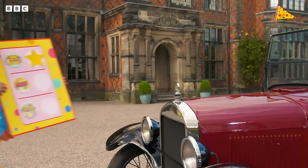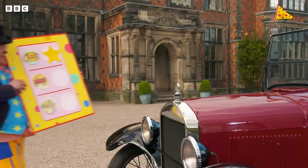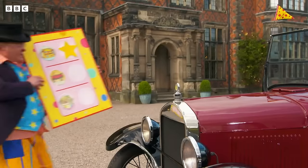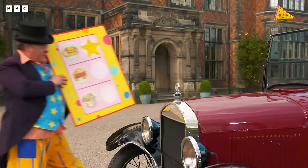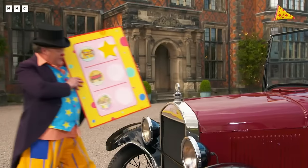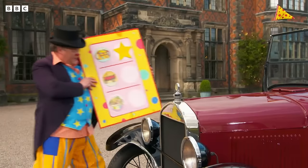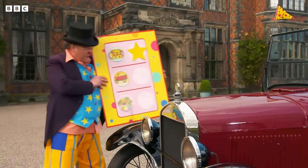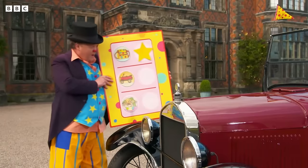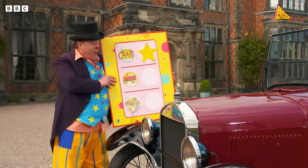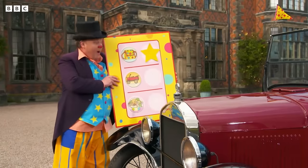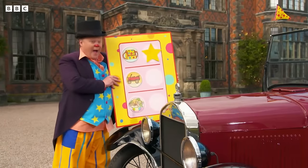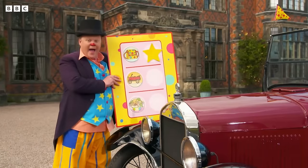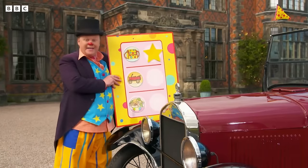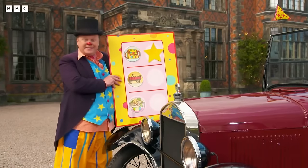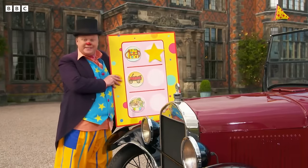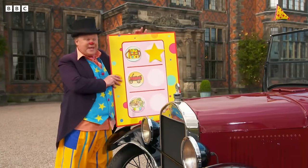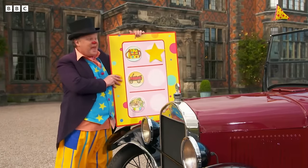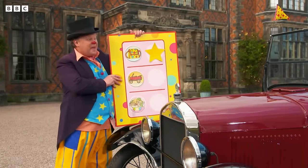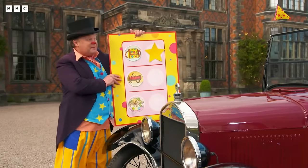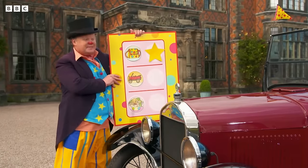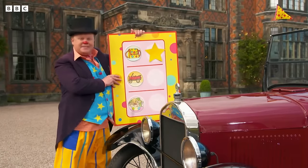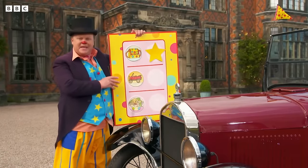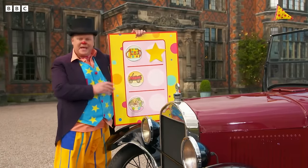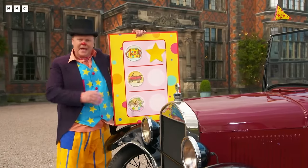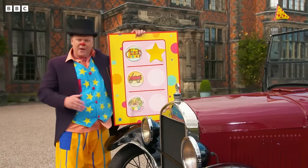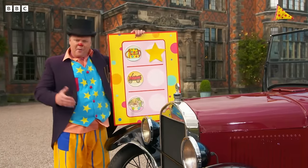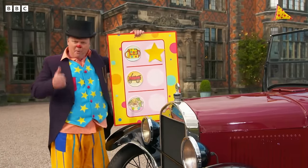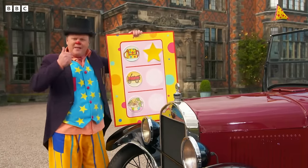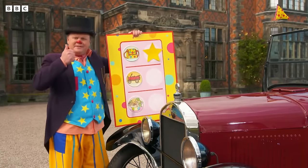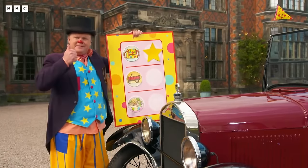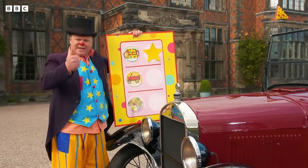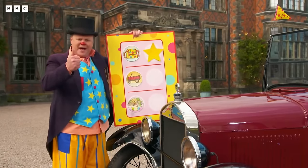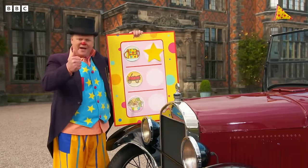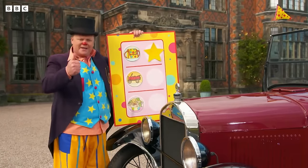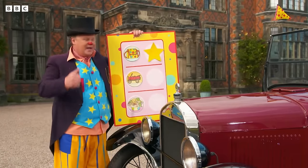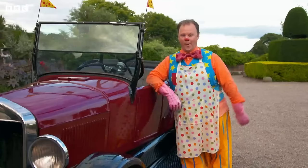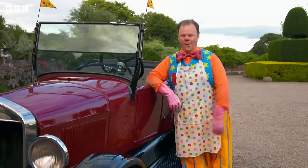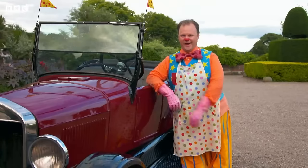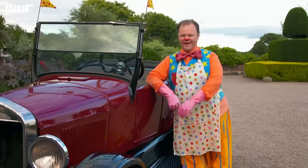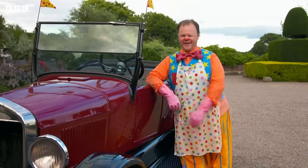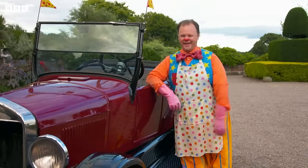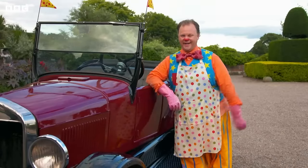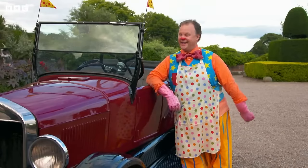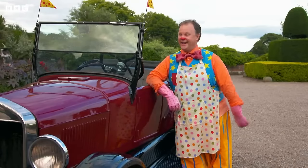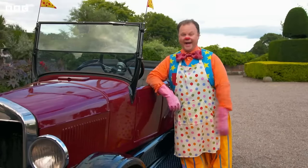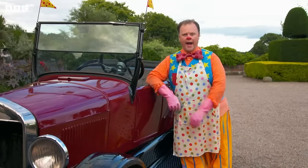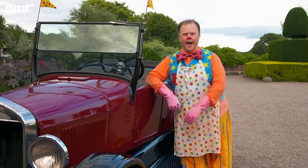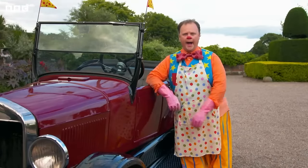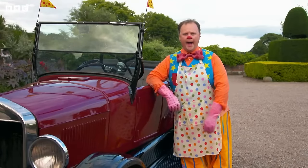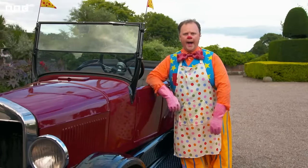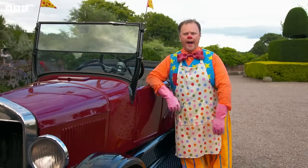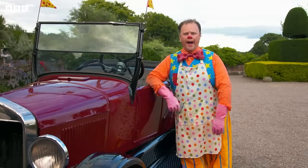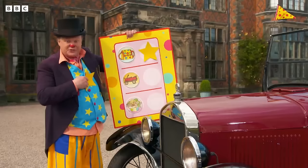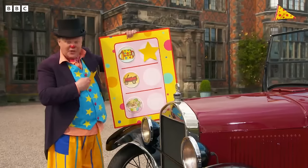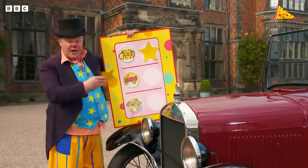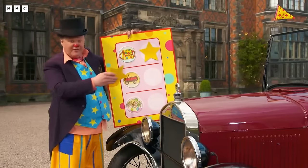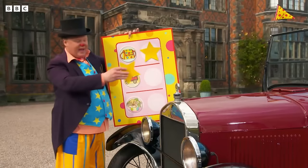the star chart. I say, Mr. T, well done. That deserves another star, I